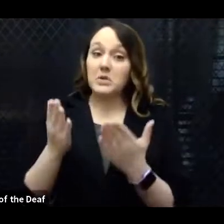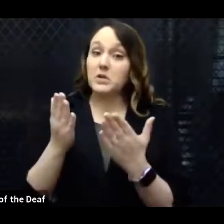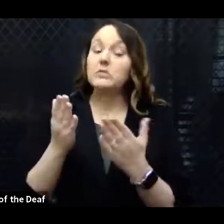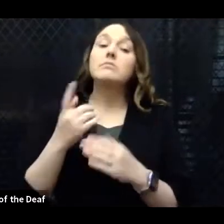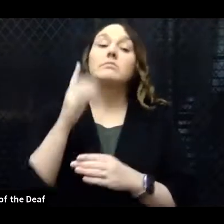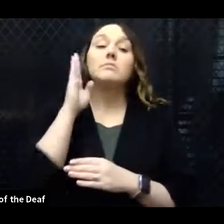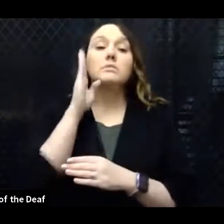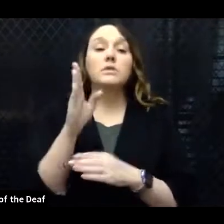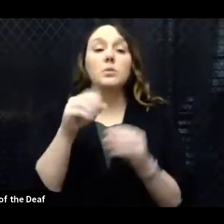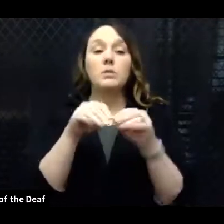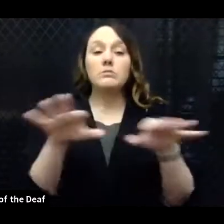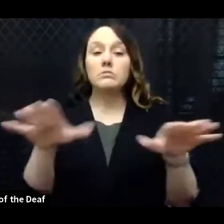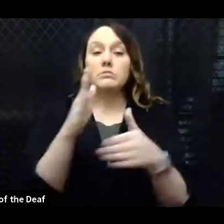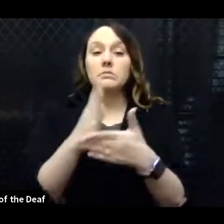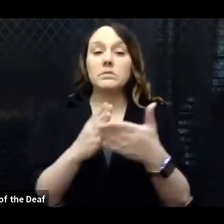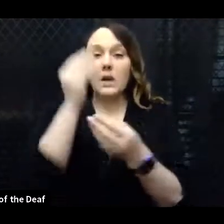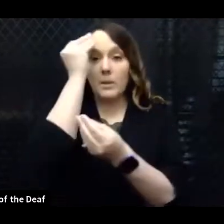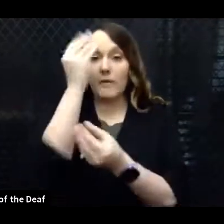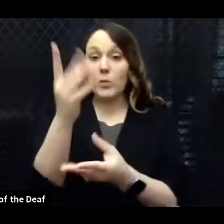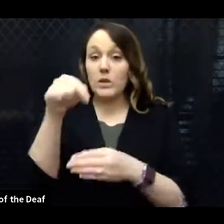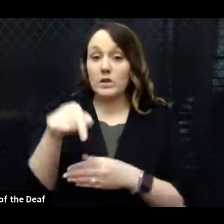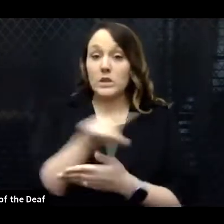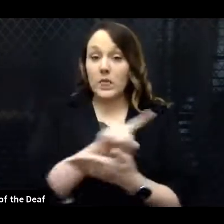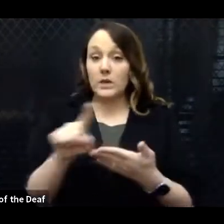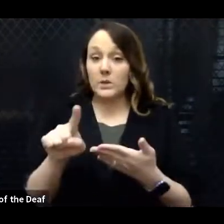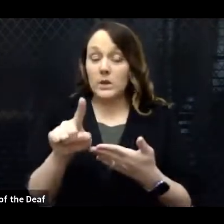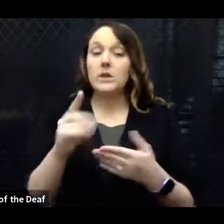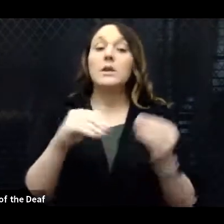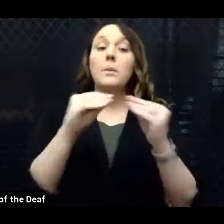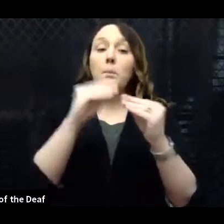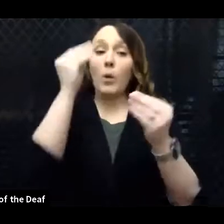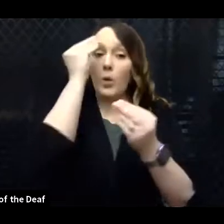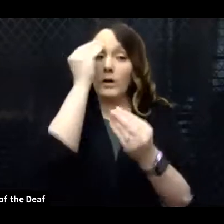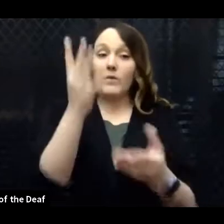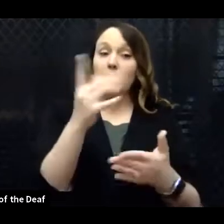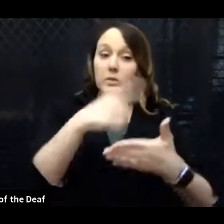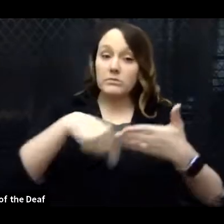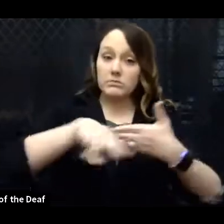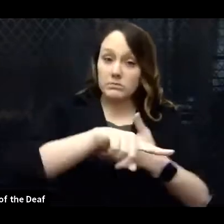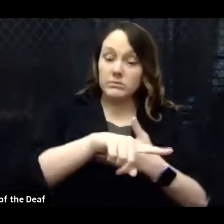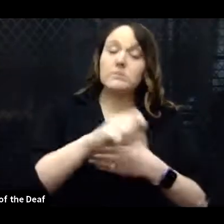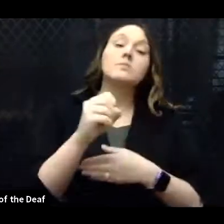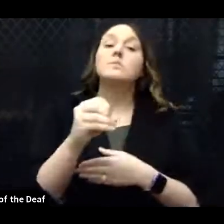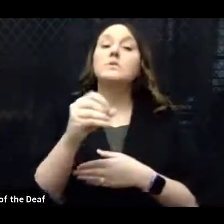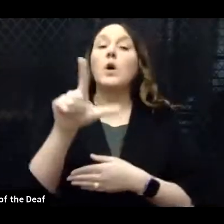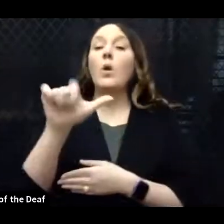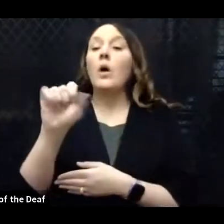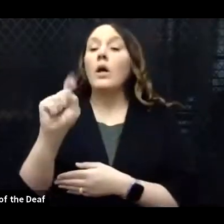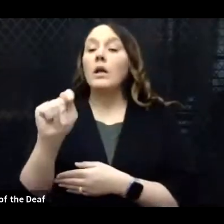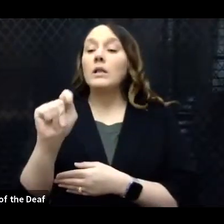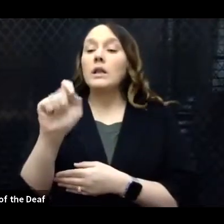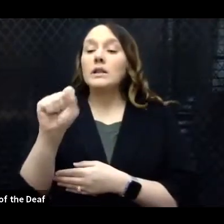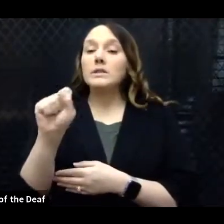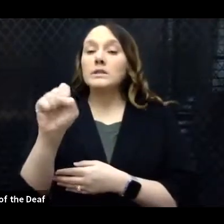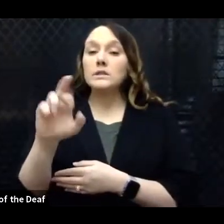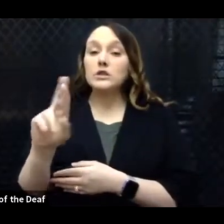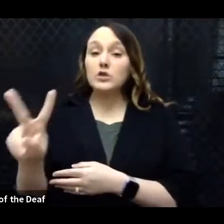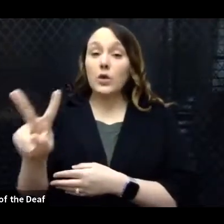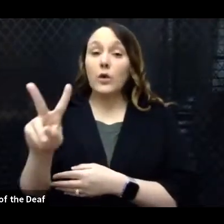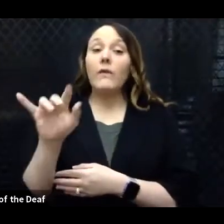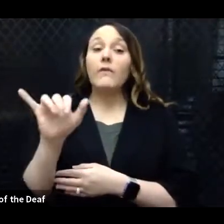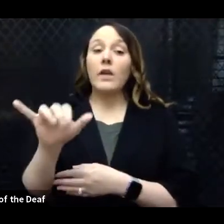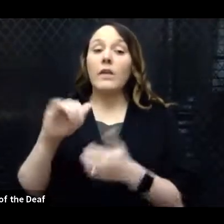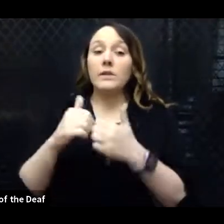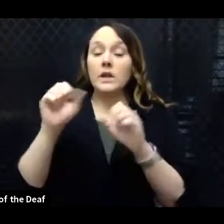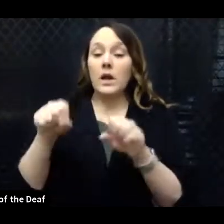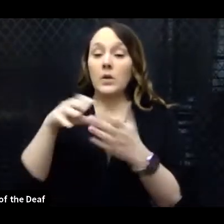out, some information this week, more information next week about that. So the listserv is one way people can find out. So sign up for that listserv.